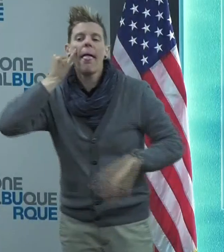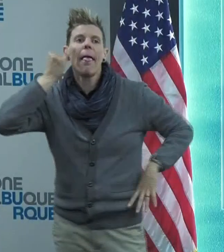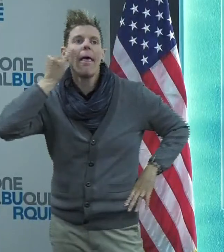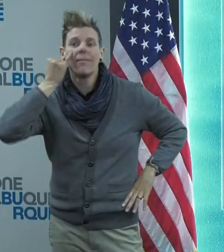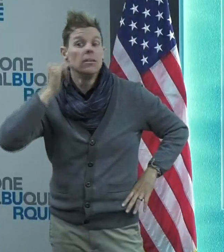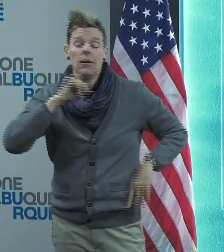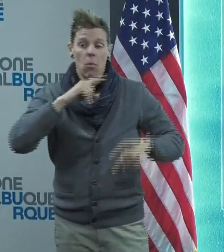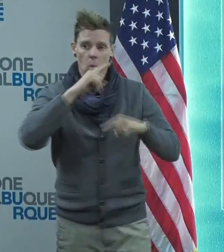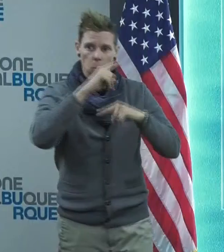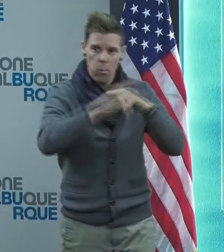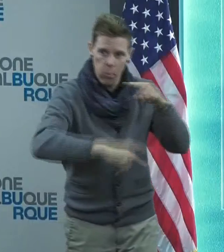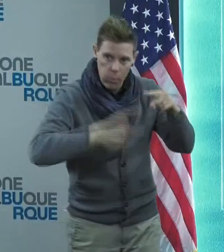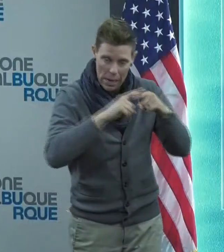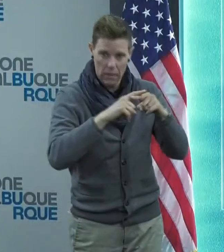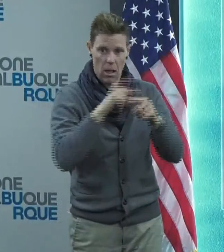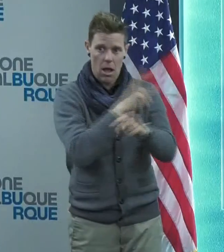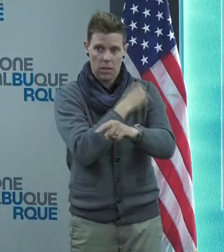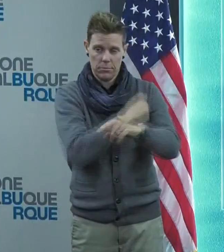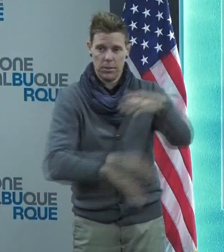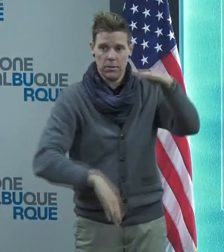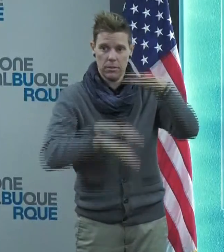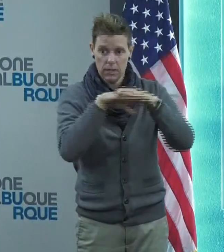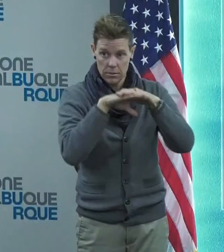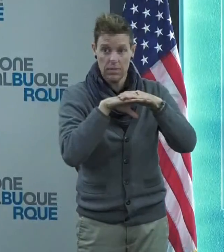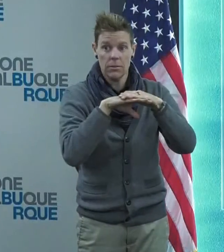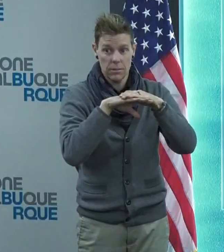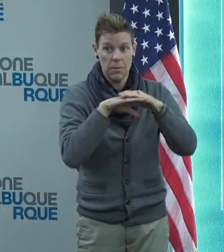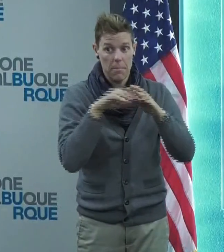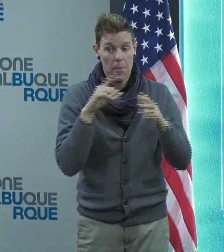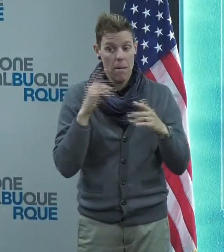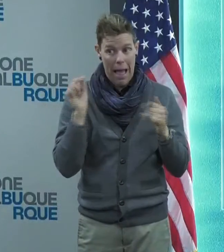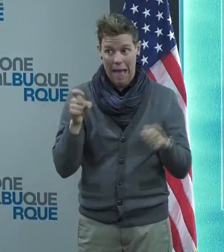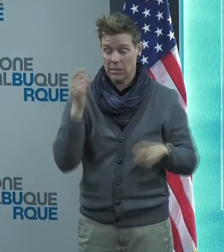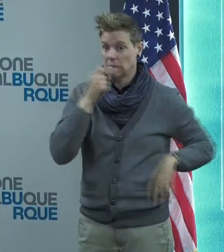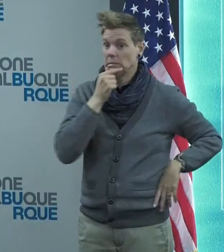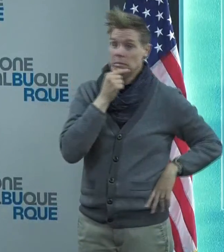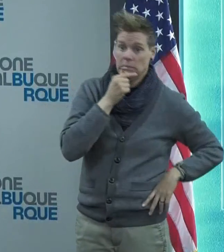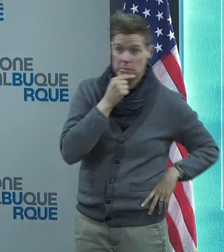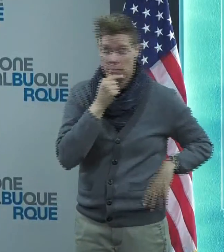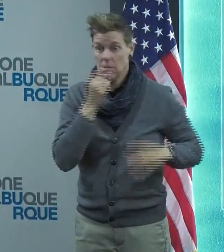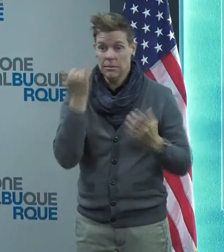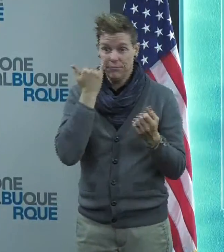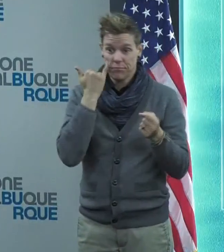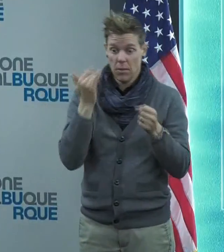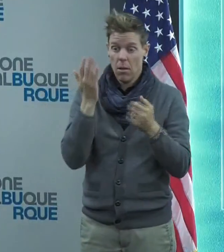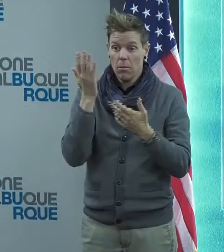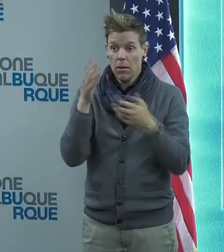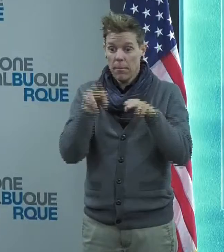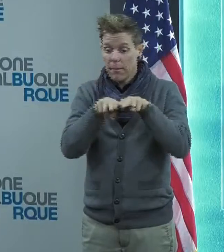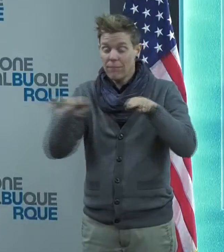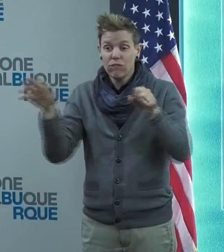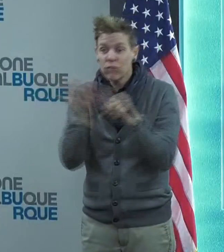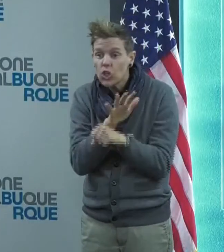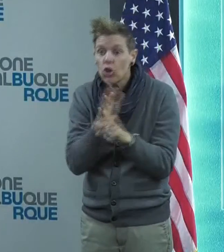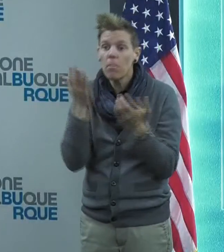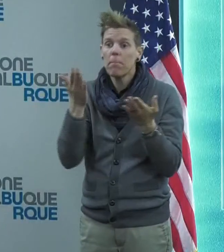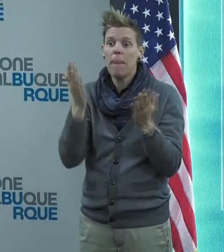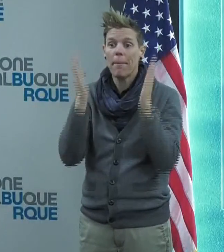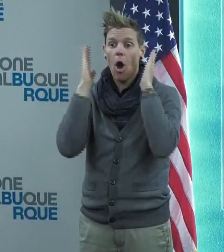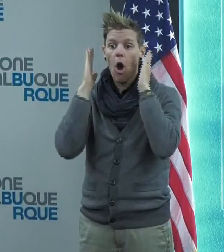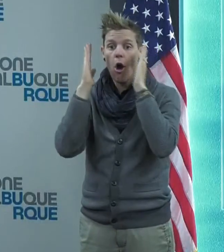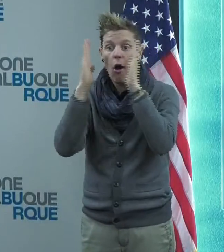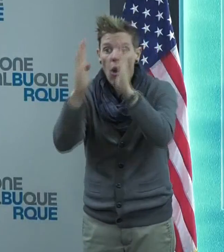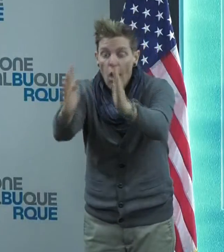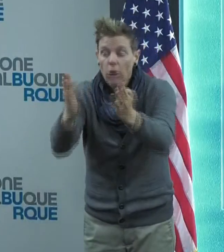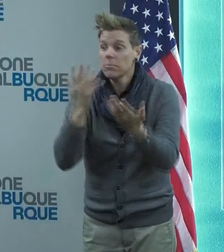about people being in beds and hallways and there not being sufficient medical providing staff to take care of those people. So that's